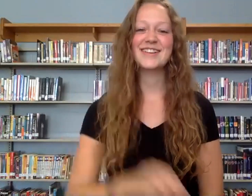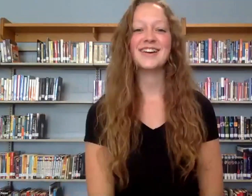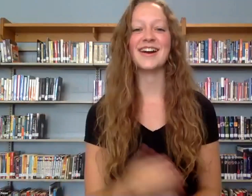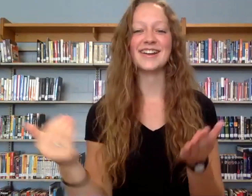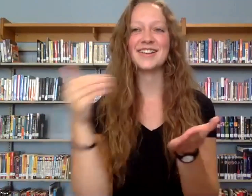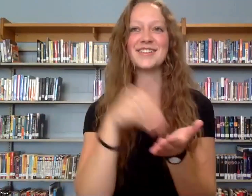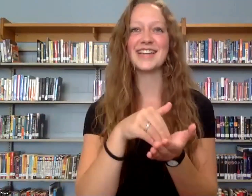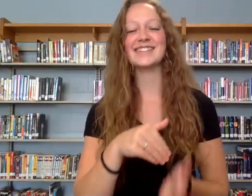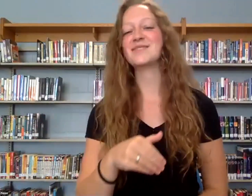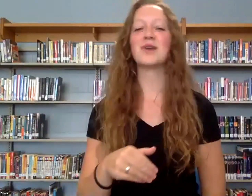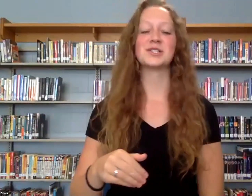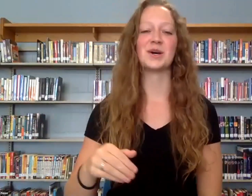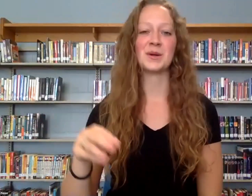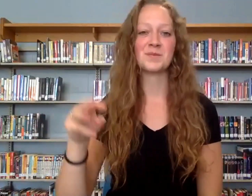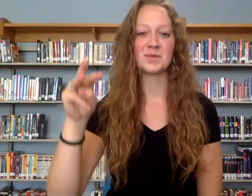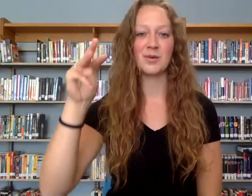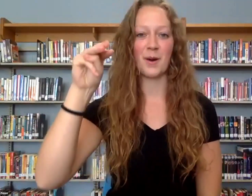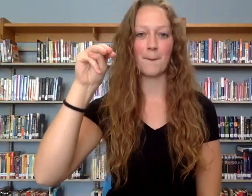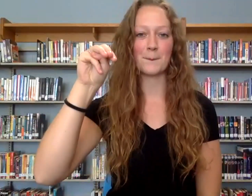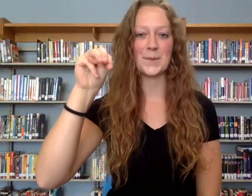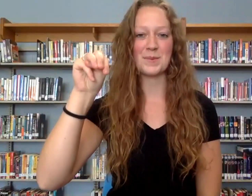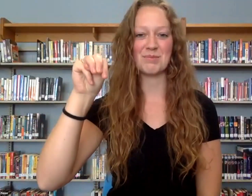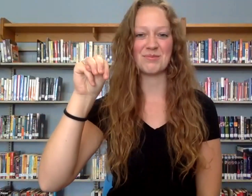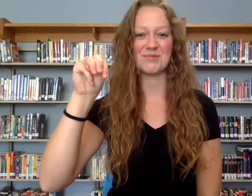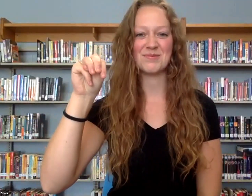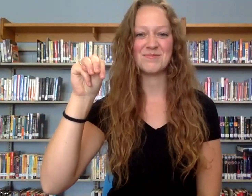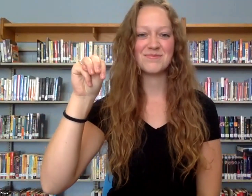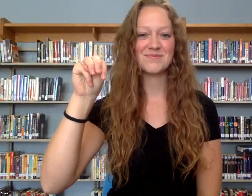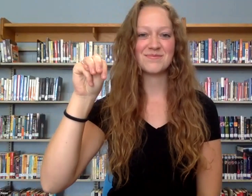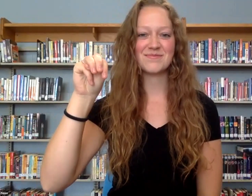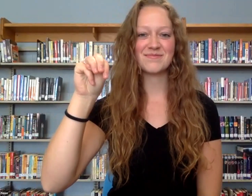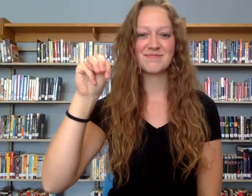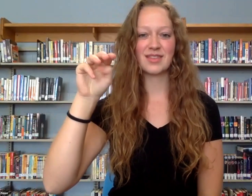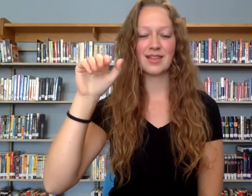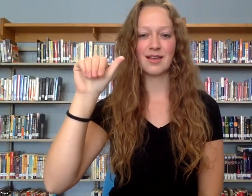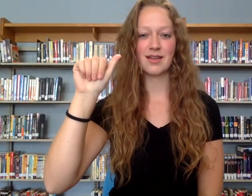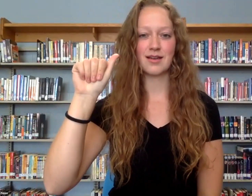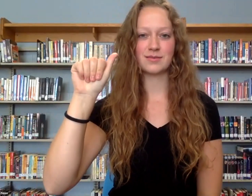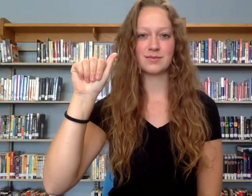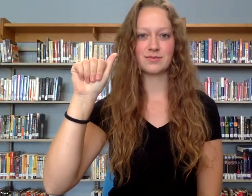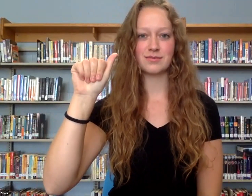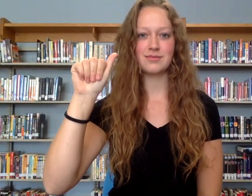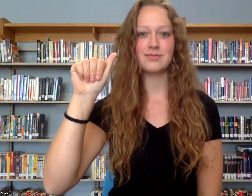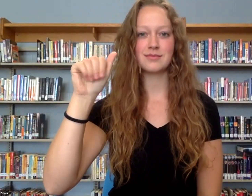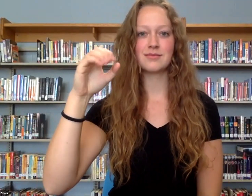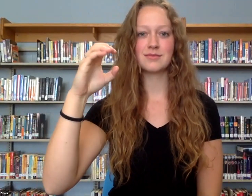All right, now I'll do it again. Much slower. Here we go. okay. Okay.